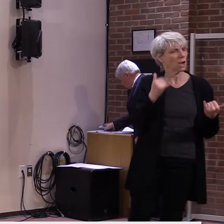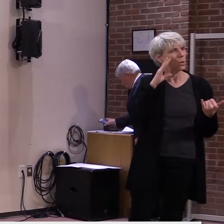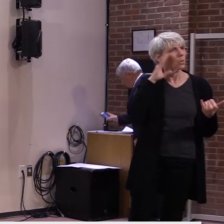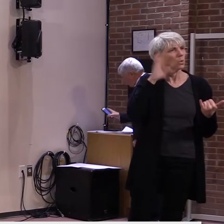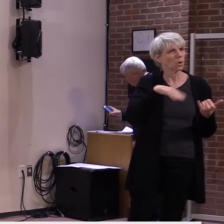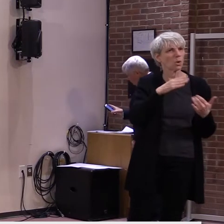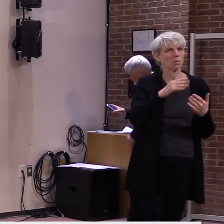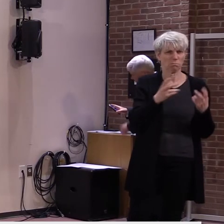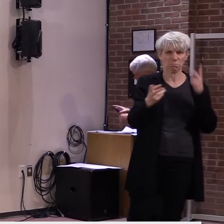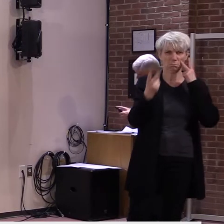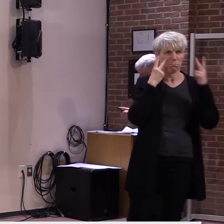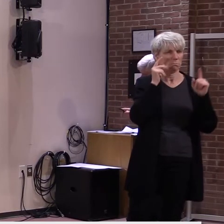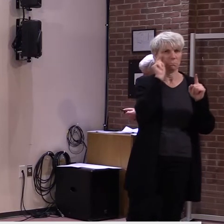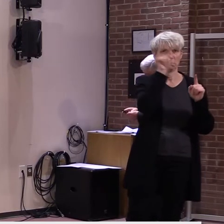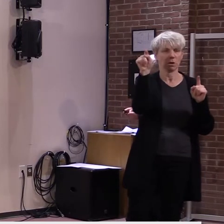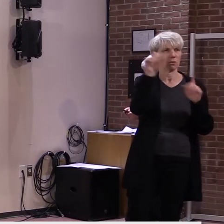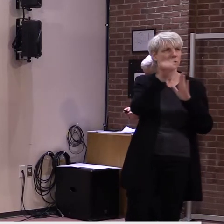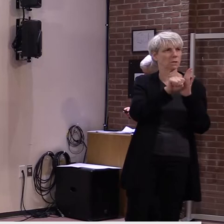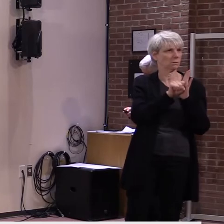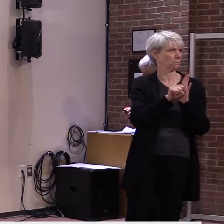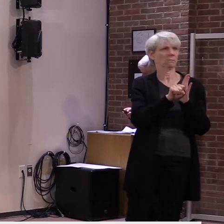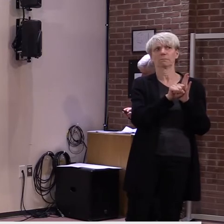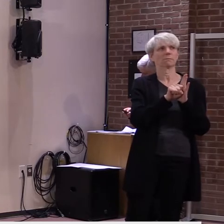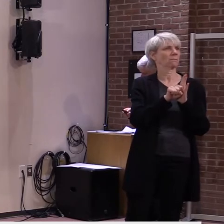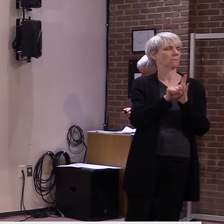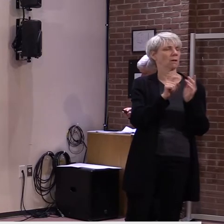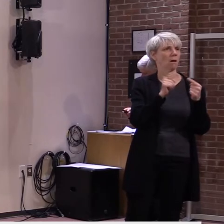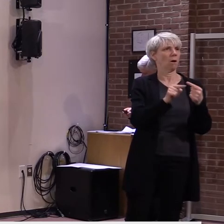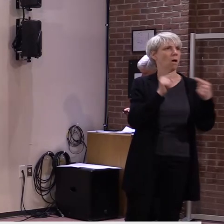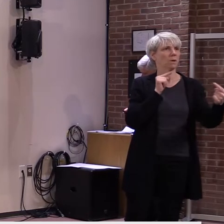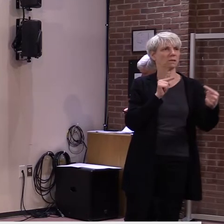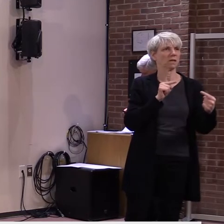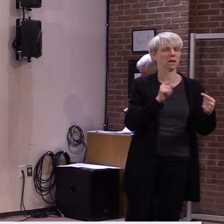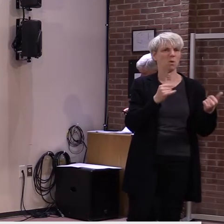other states are taking steps to restrict voting access.